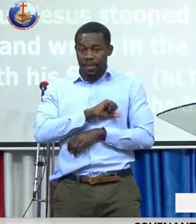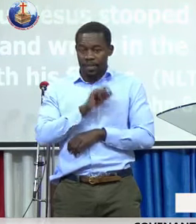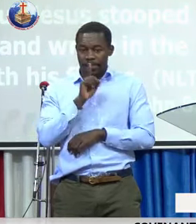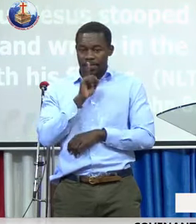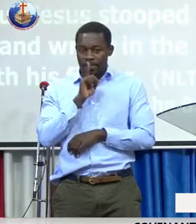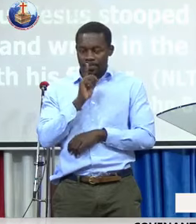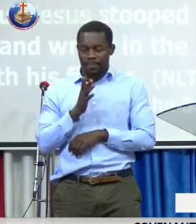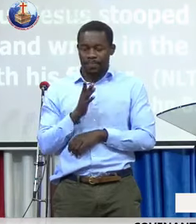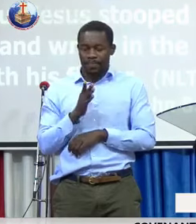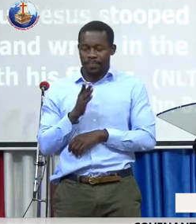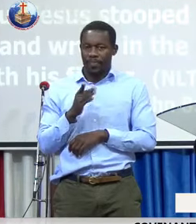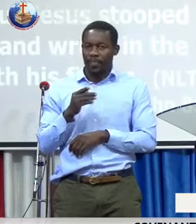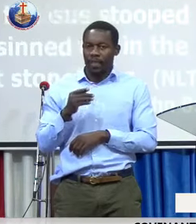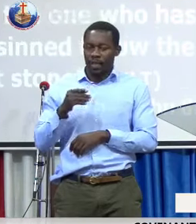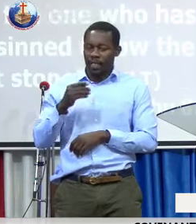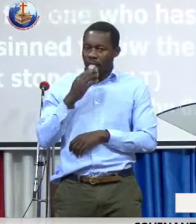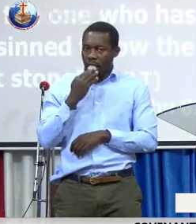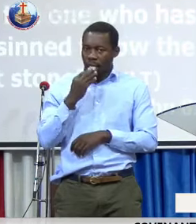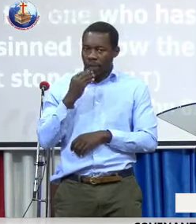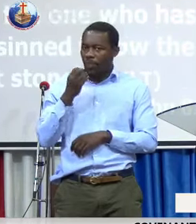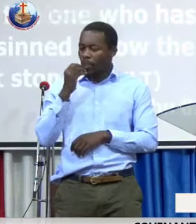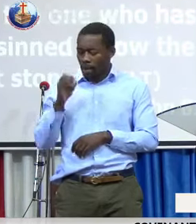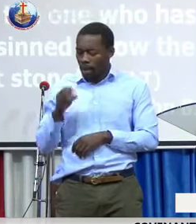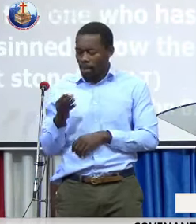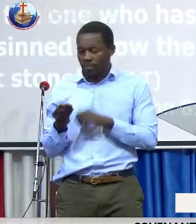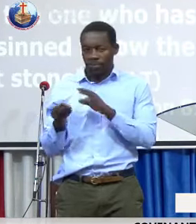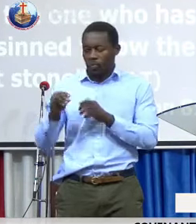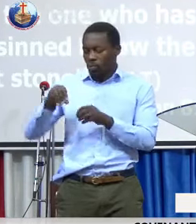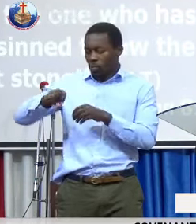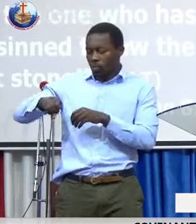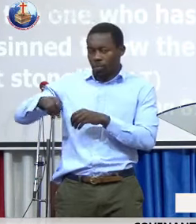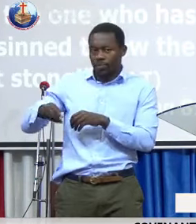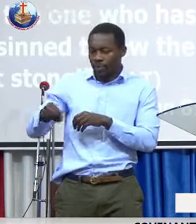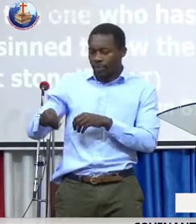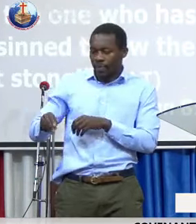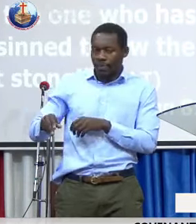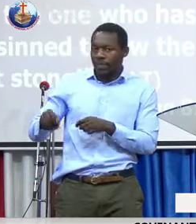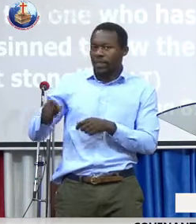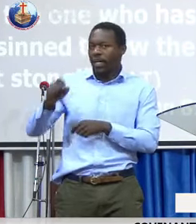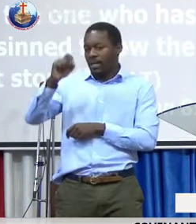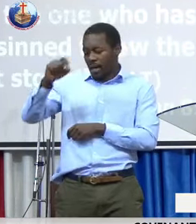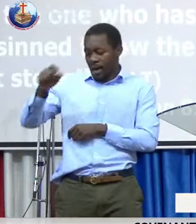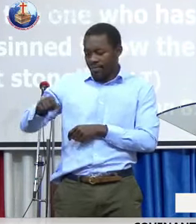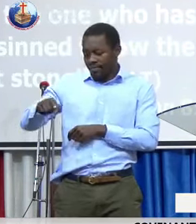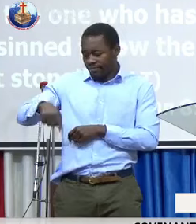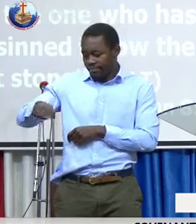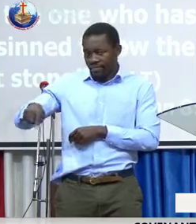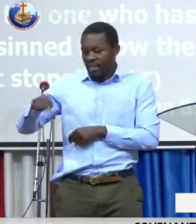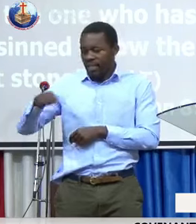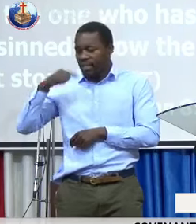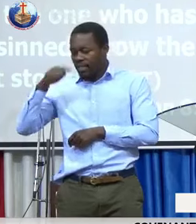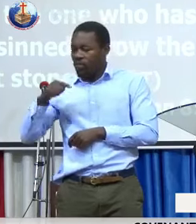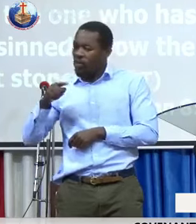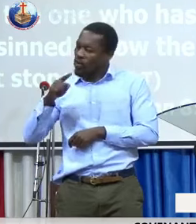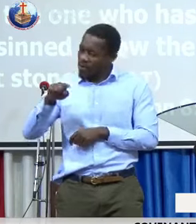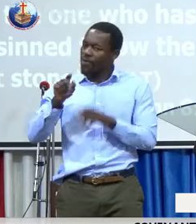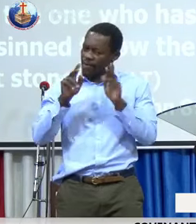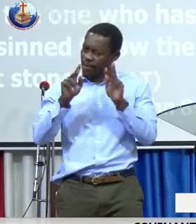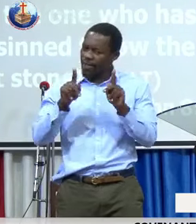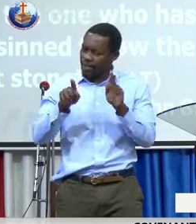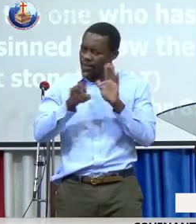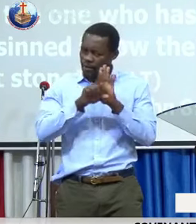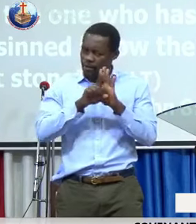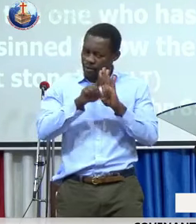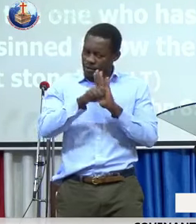with his finger. They kept demanding an answer, so he stood up and said, all right, stone her, but let those who